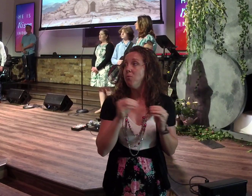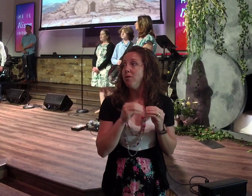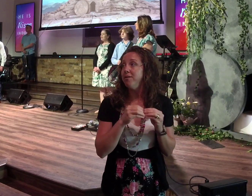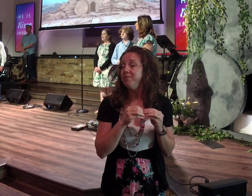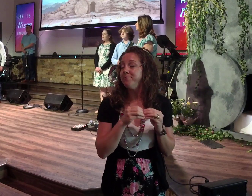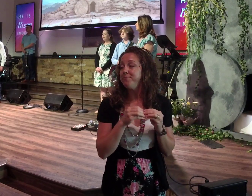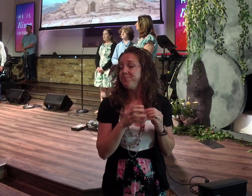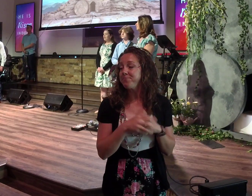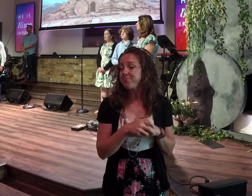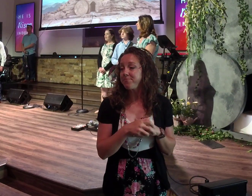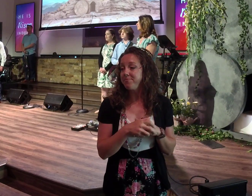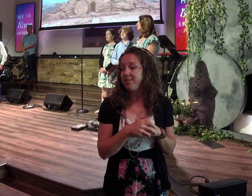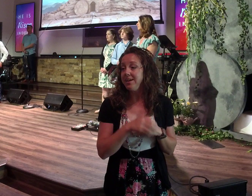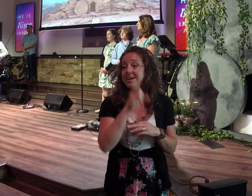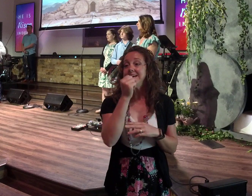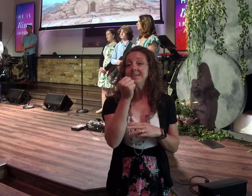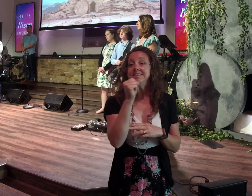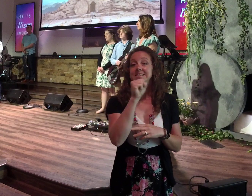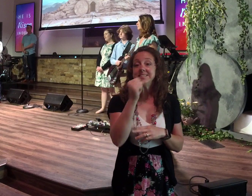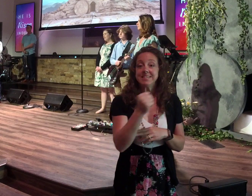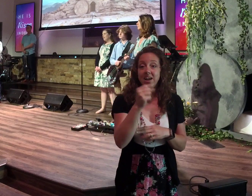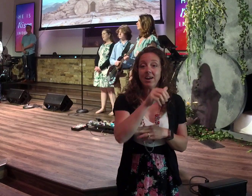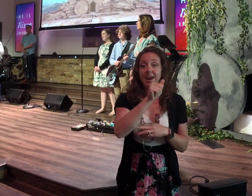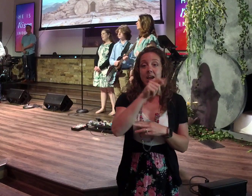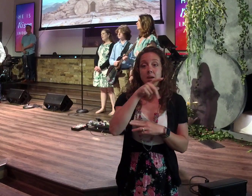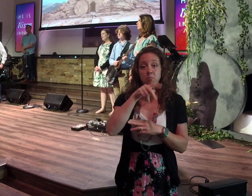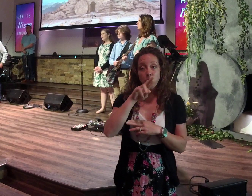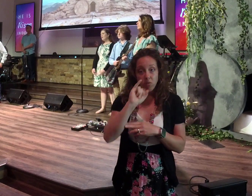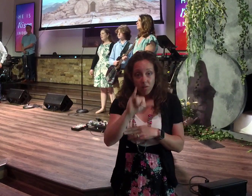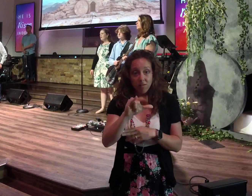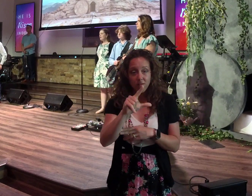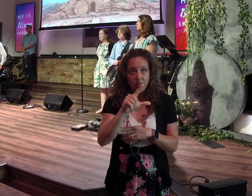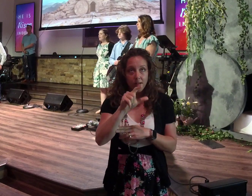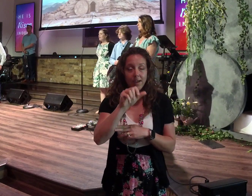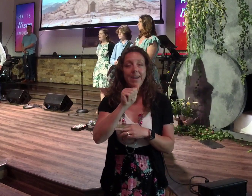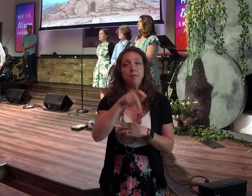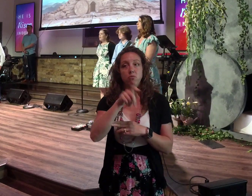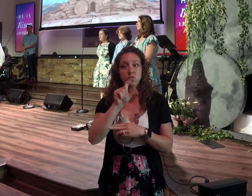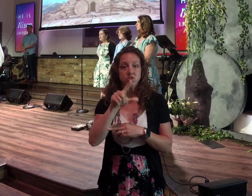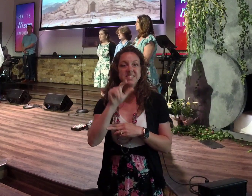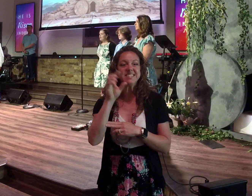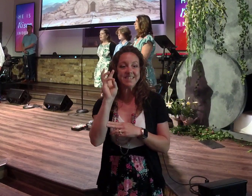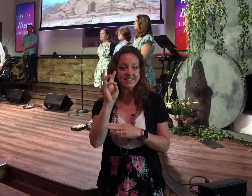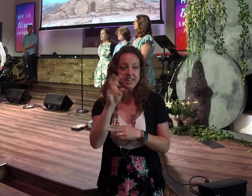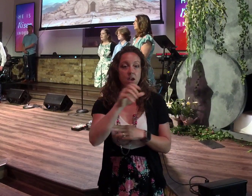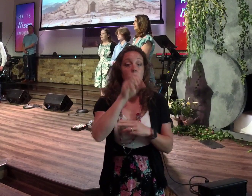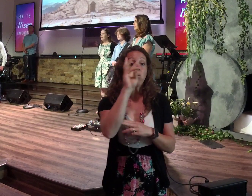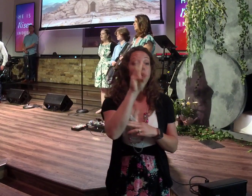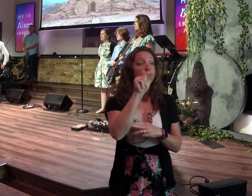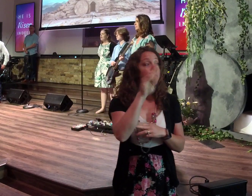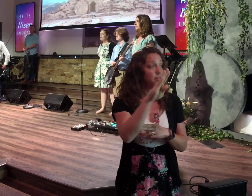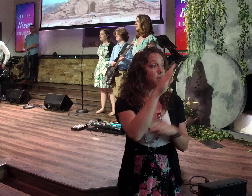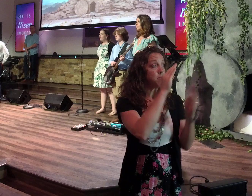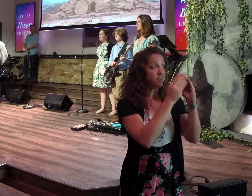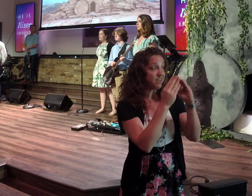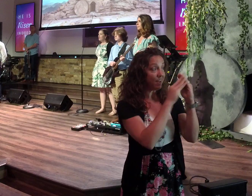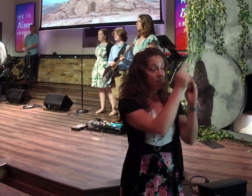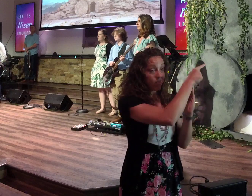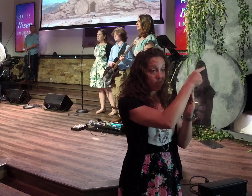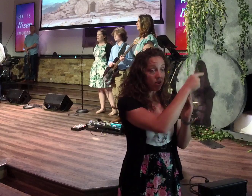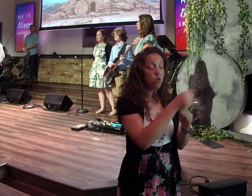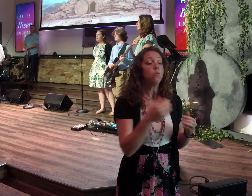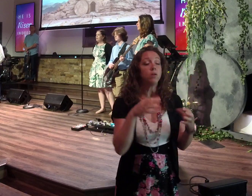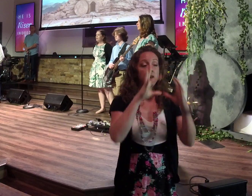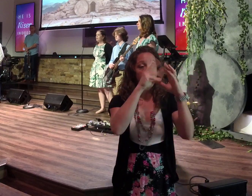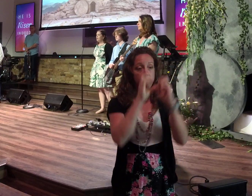here. Saturday, April 6th, we're going to be tearing down our Arc through Bethlehem City out here. So if you're able to come out for that, we would